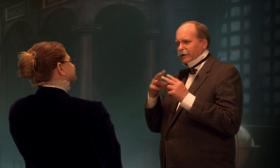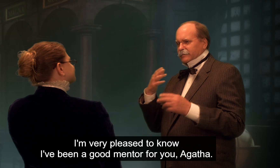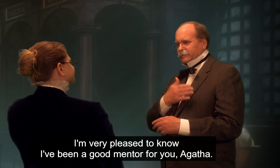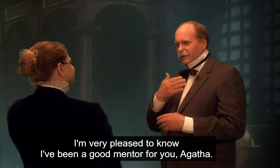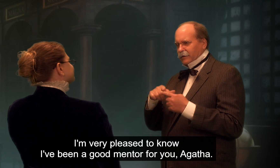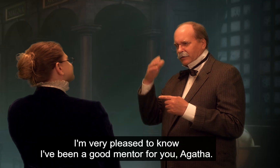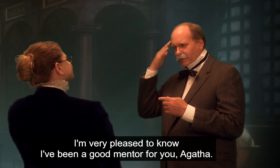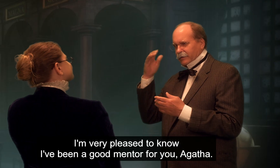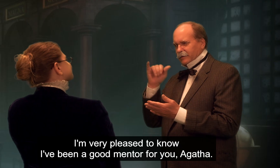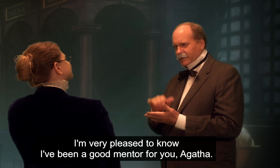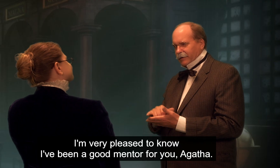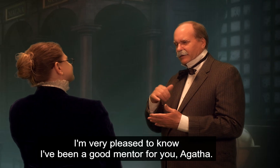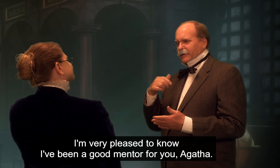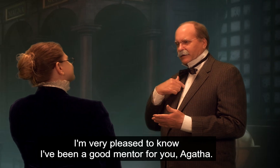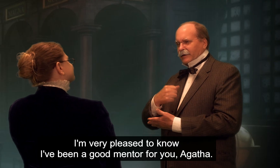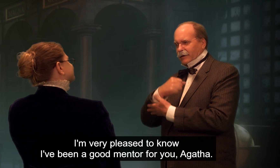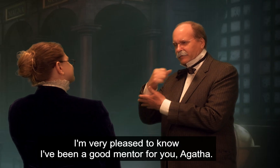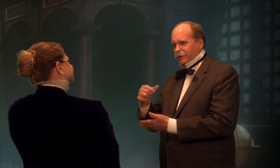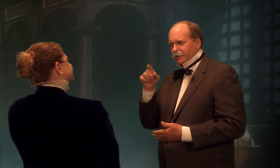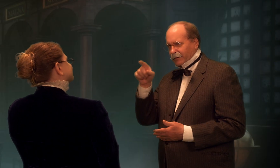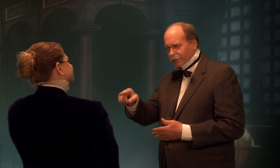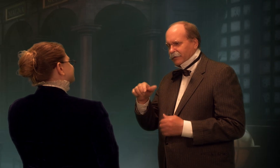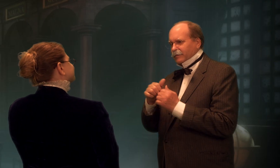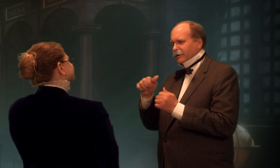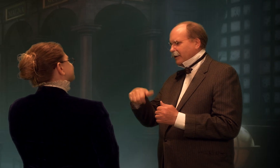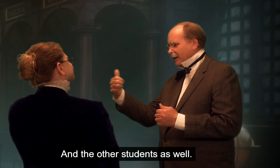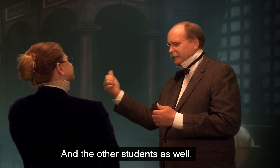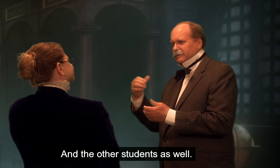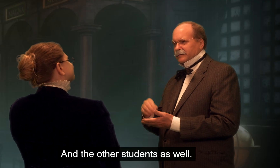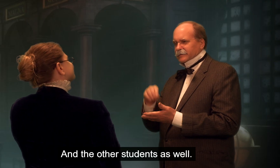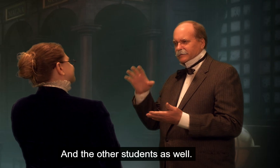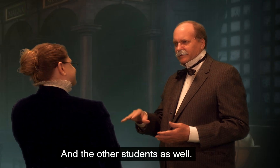I'm very pleased to know I've been a good mentor for you, Agatha. And the other students as well.